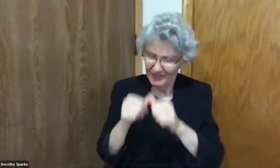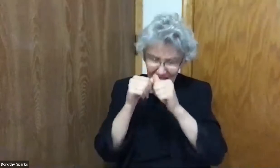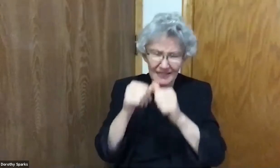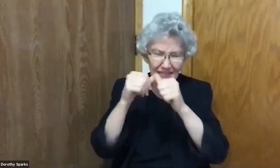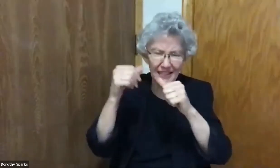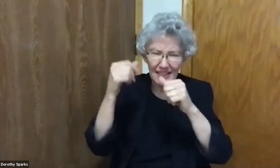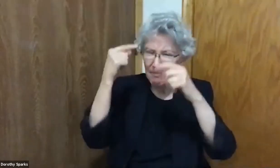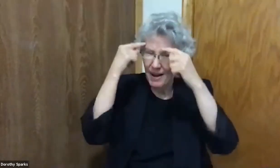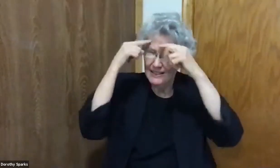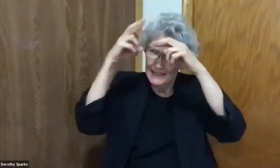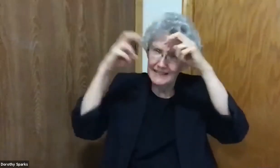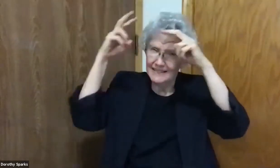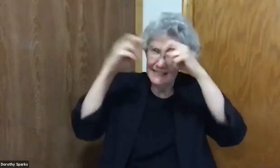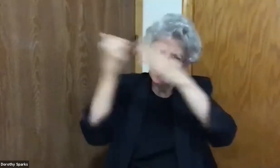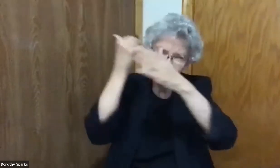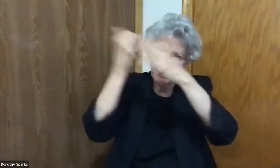today.